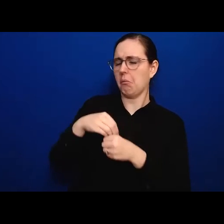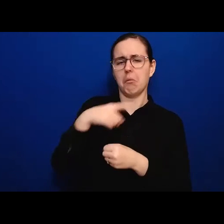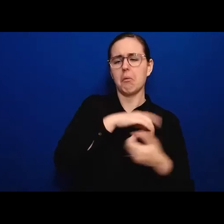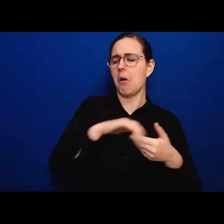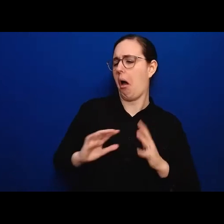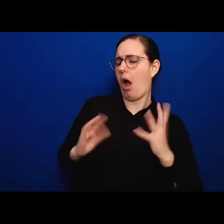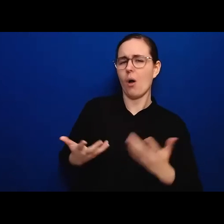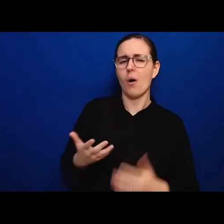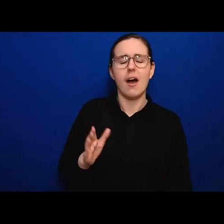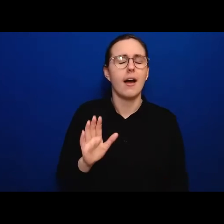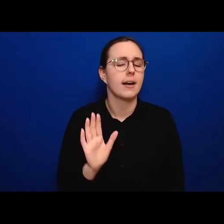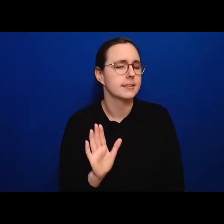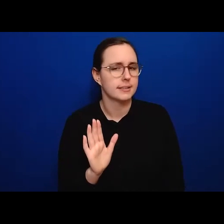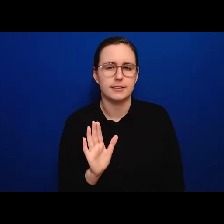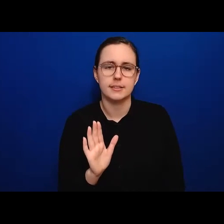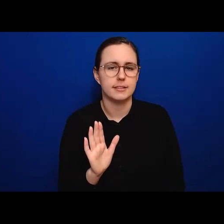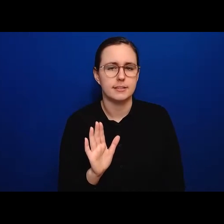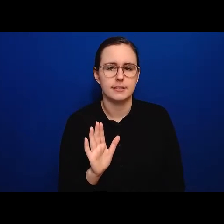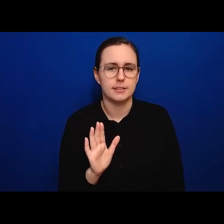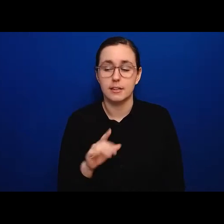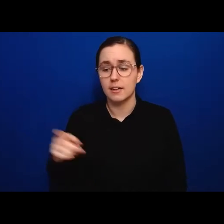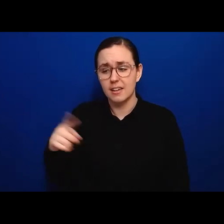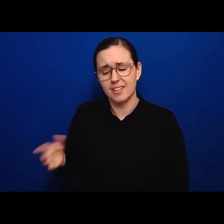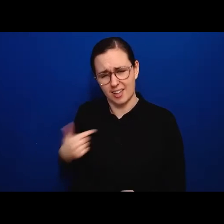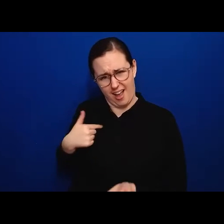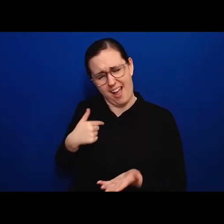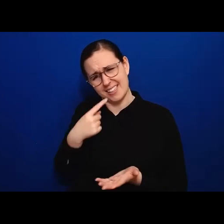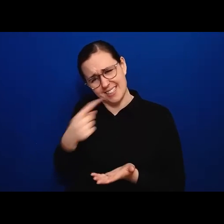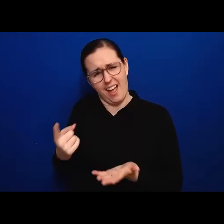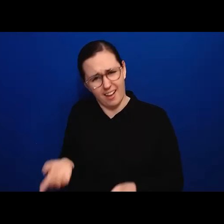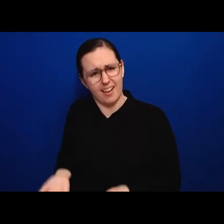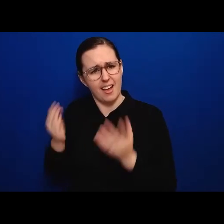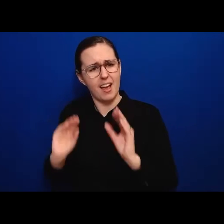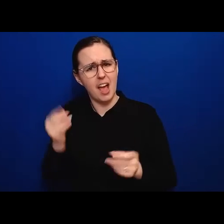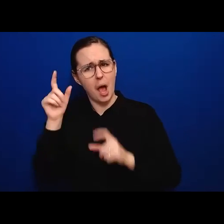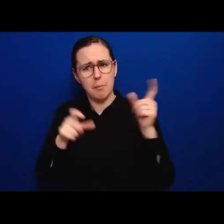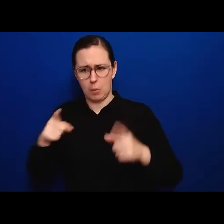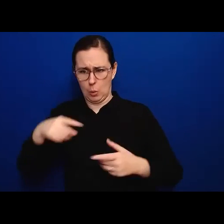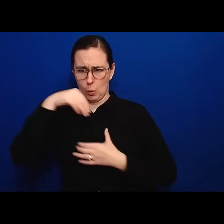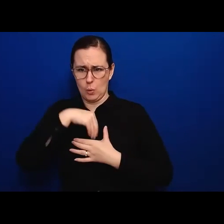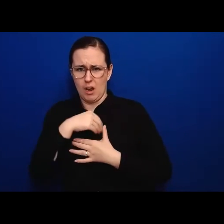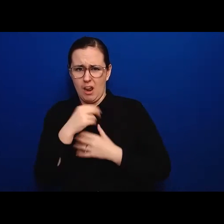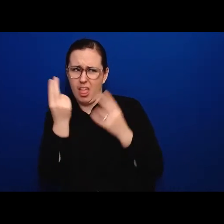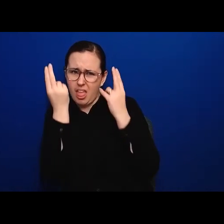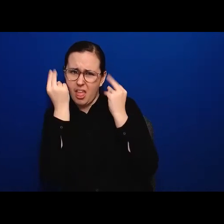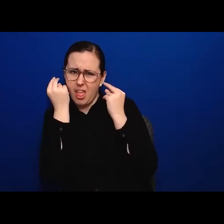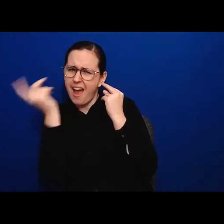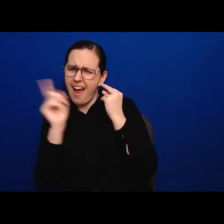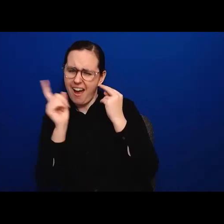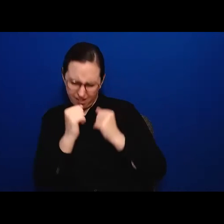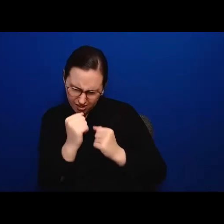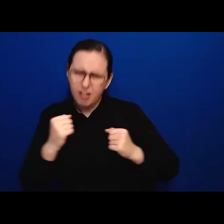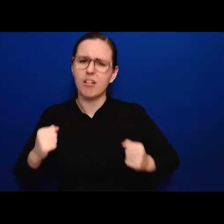feel capable of being able to participate and feel free, as my colleague said, to express